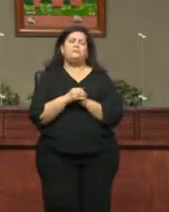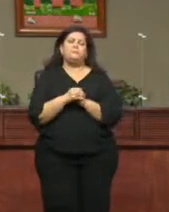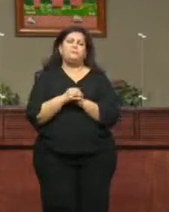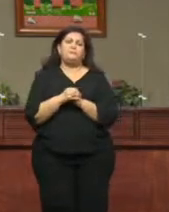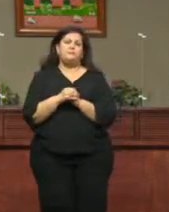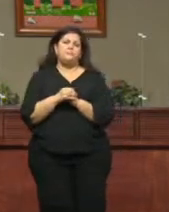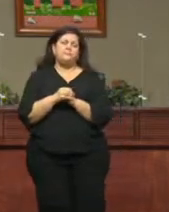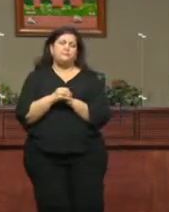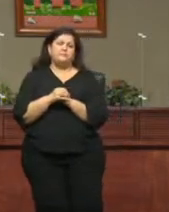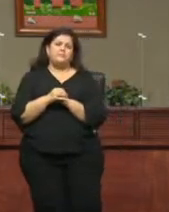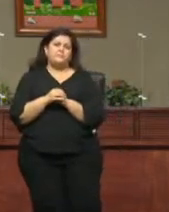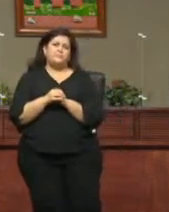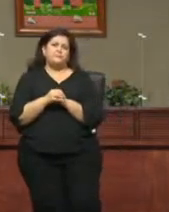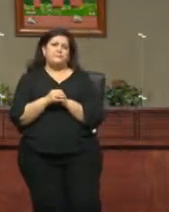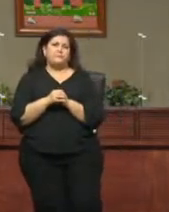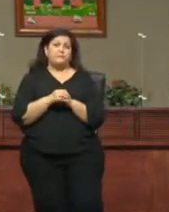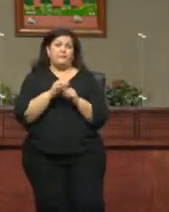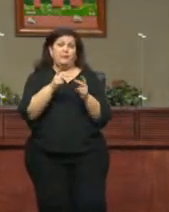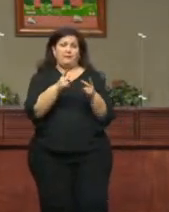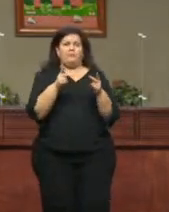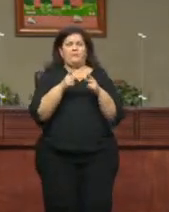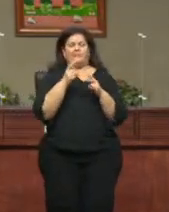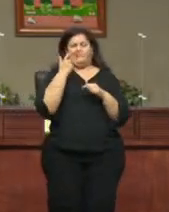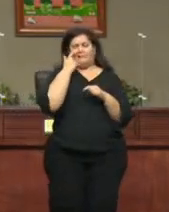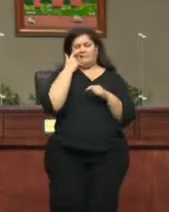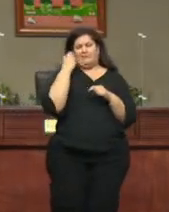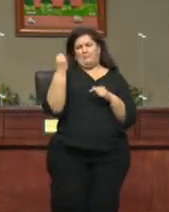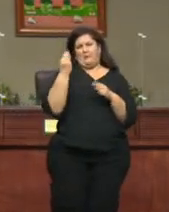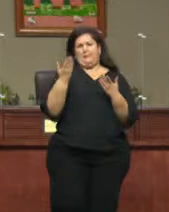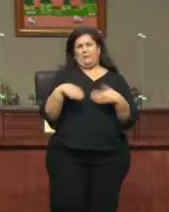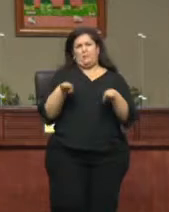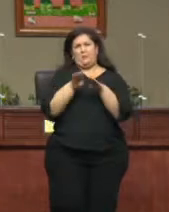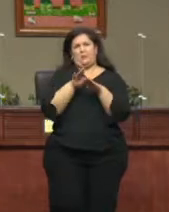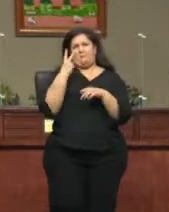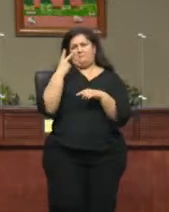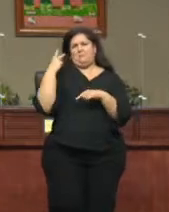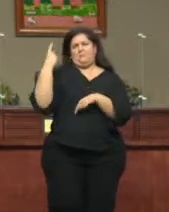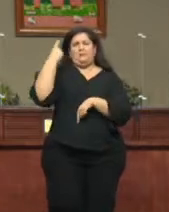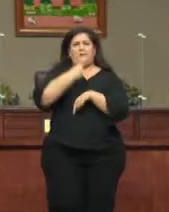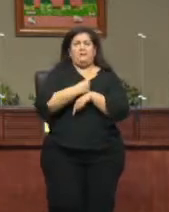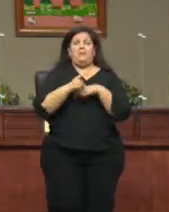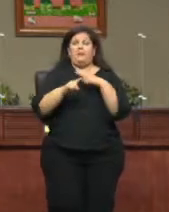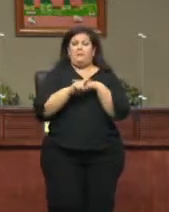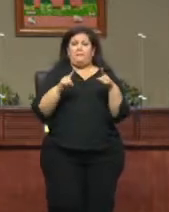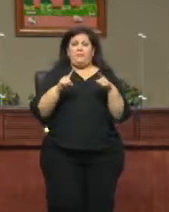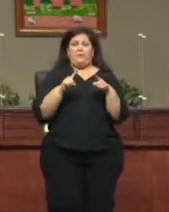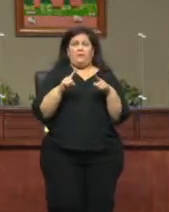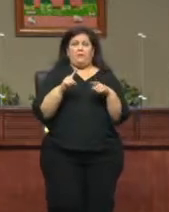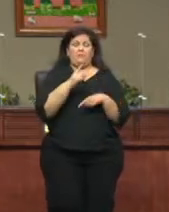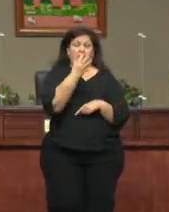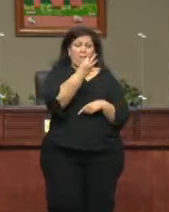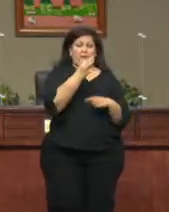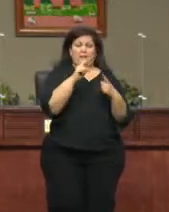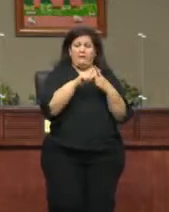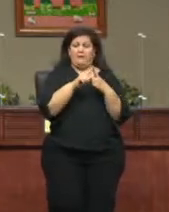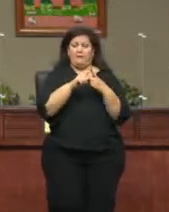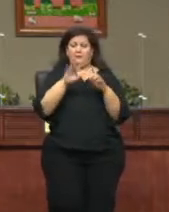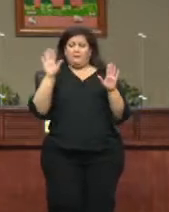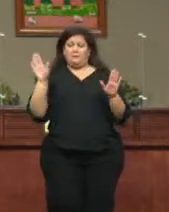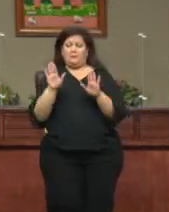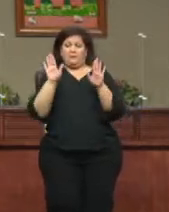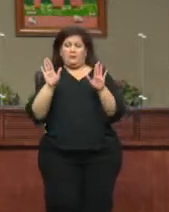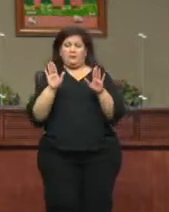up. The site was closed on Monday, but from this past Friday through Sunday,